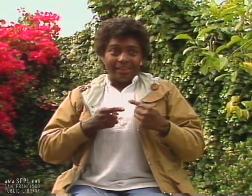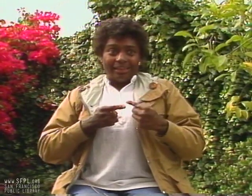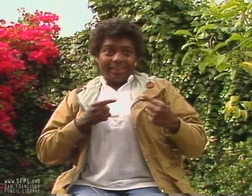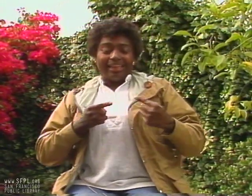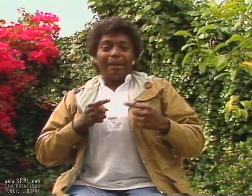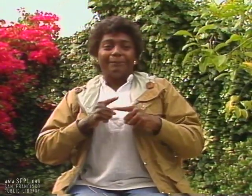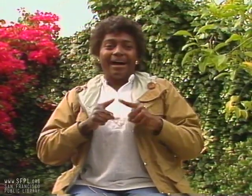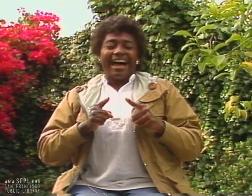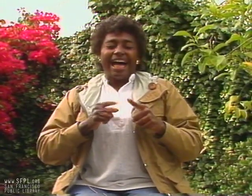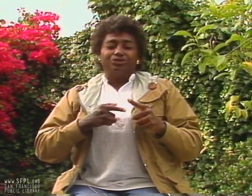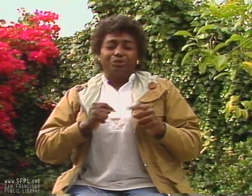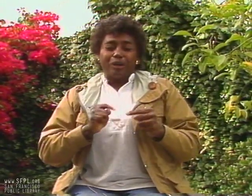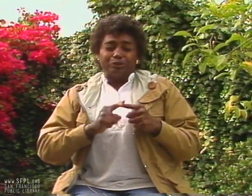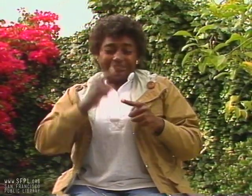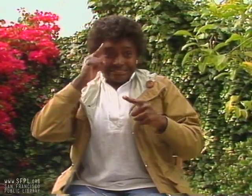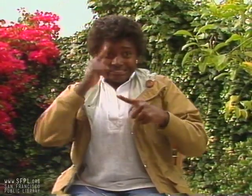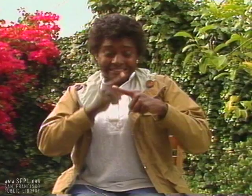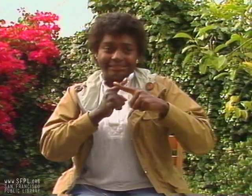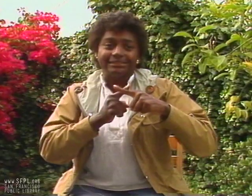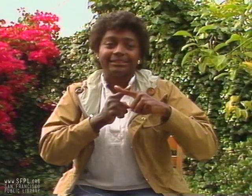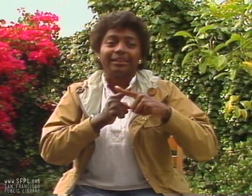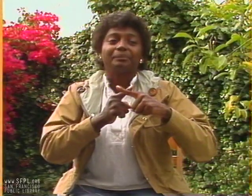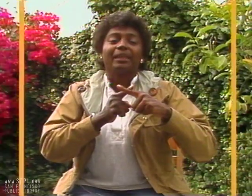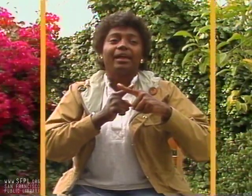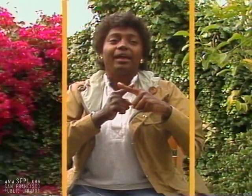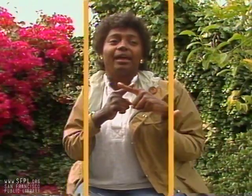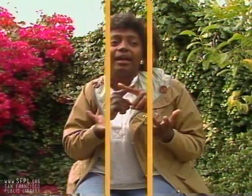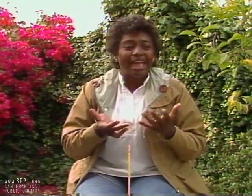to myself, just think positive.